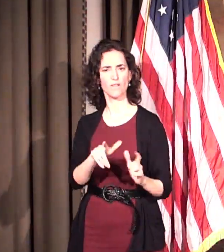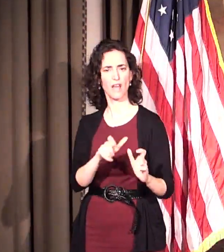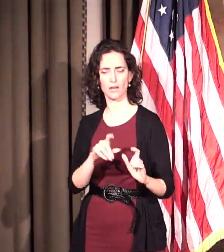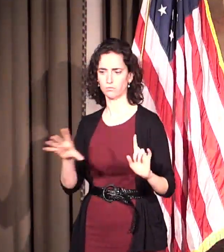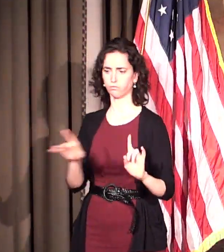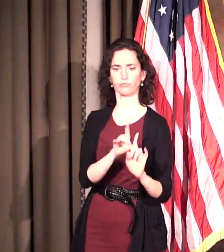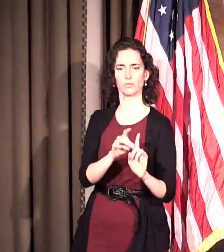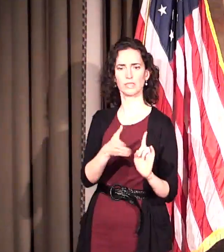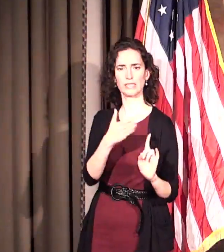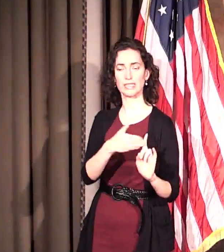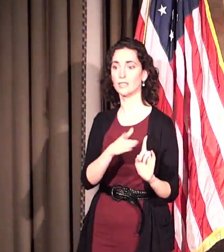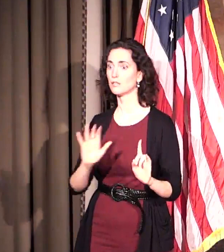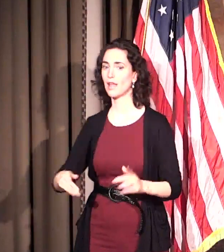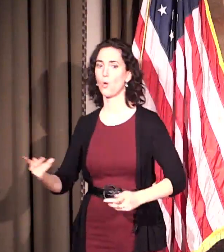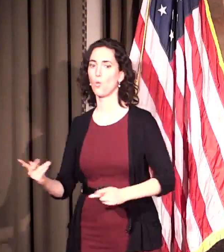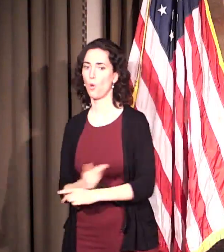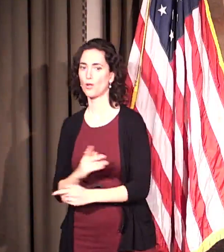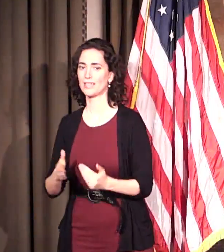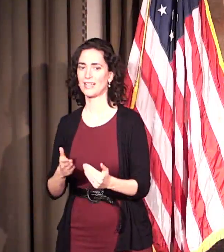so it just